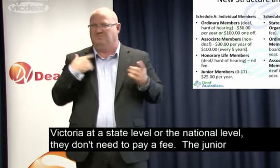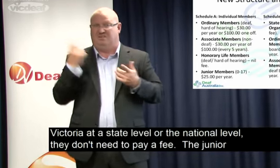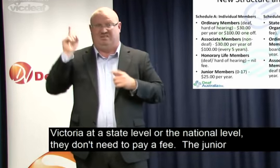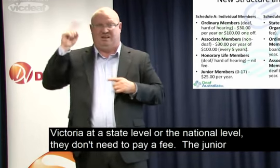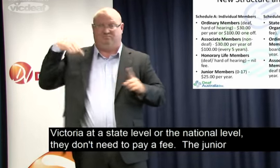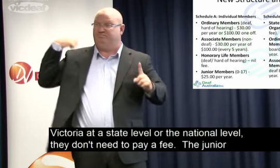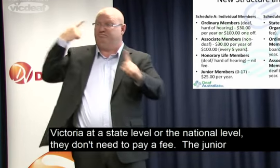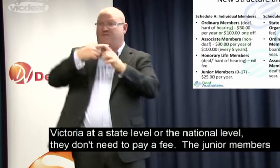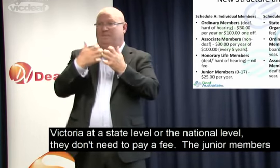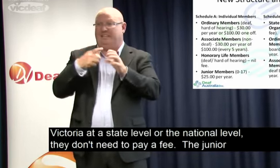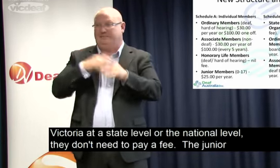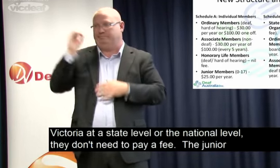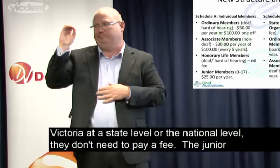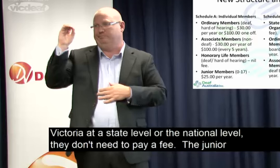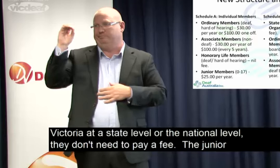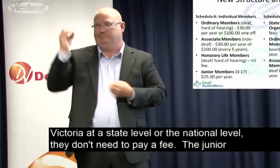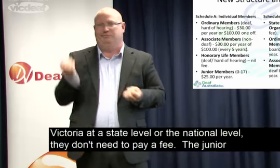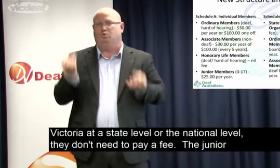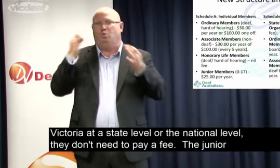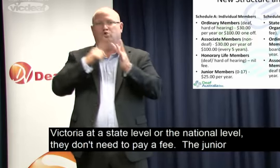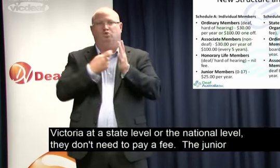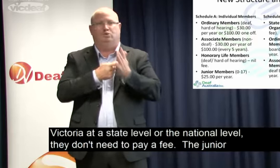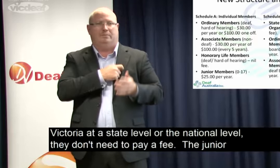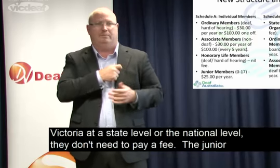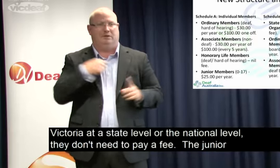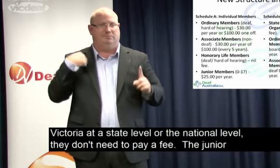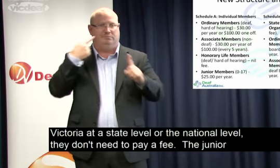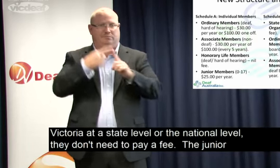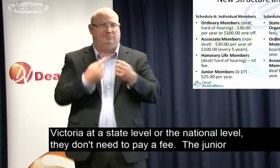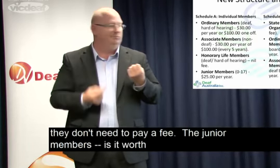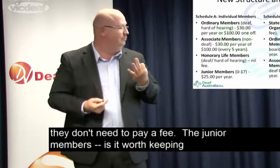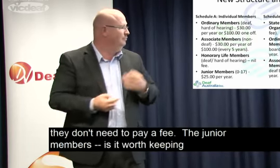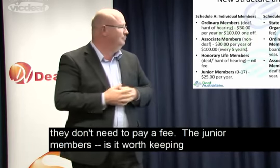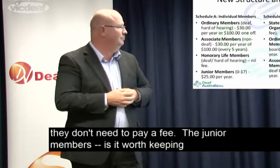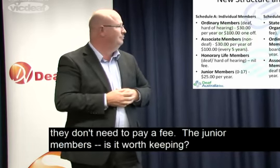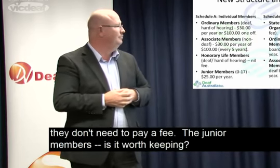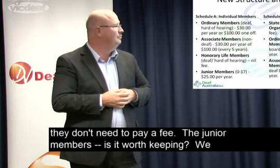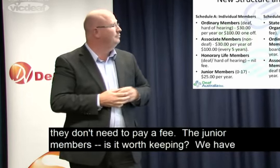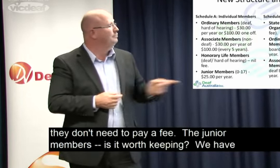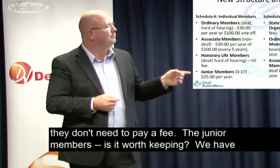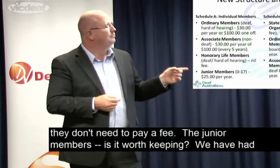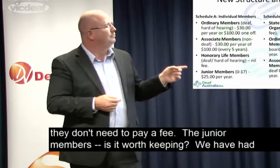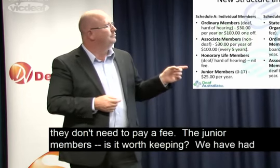is it worth keeping that? We've had that for many years and we've never had any junior membership or people take that on board.